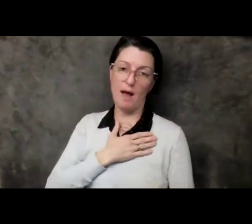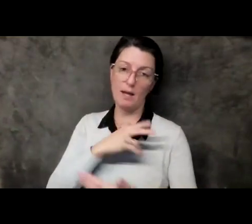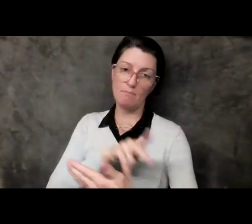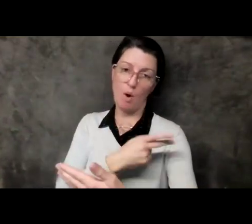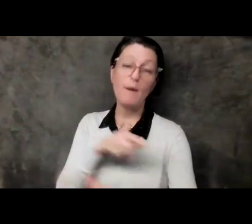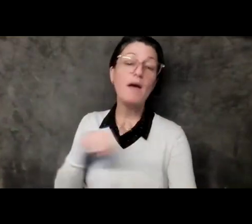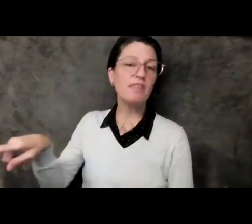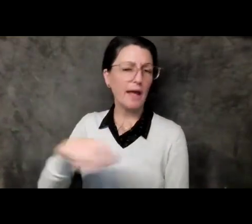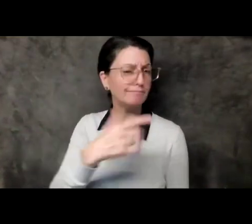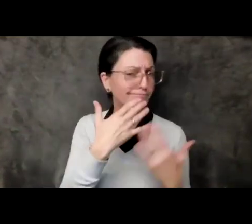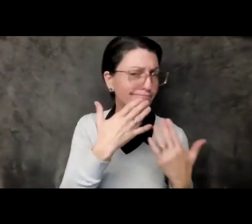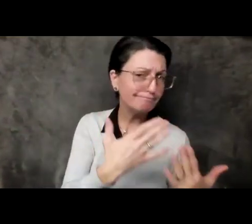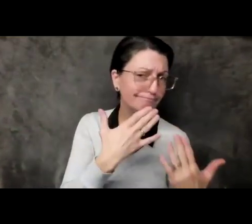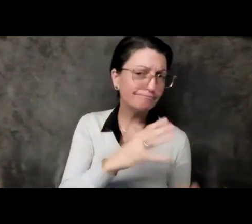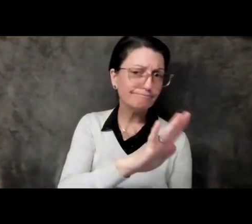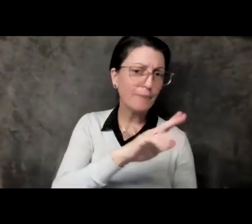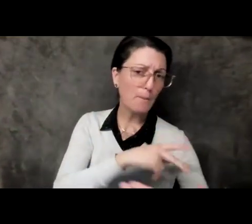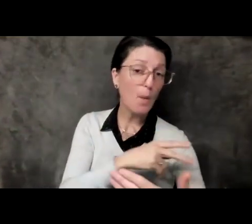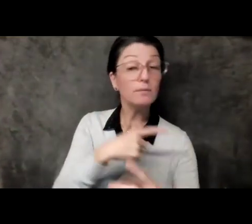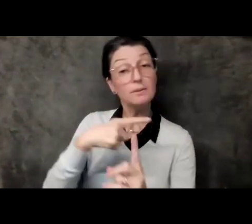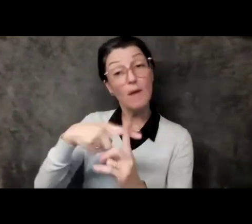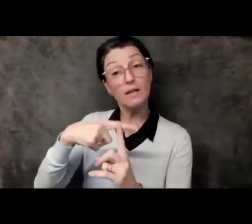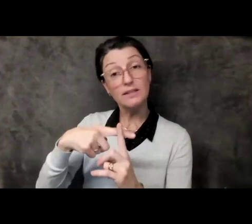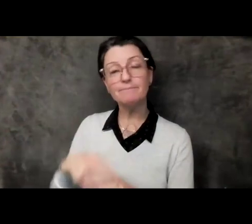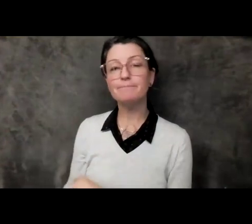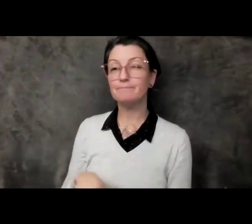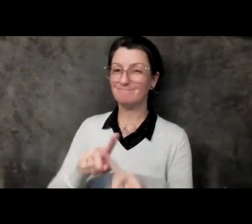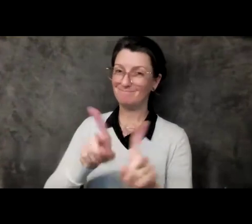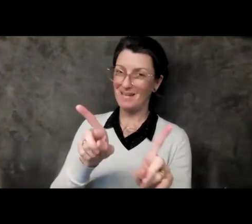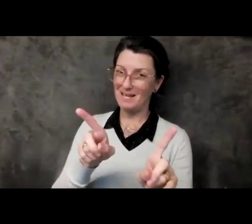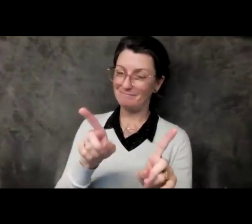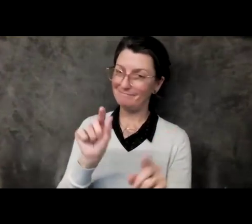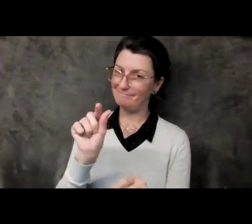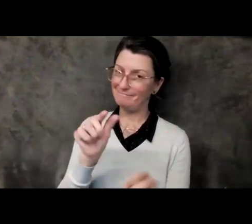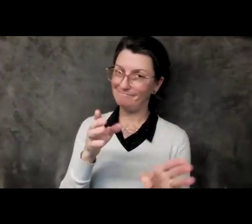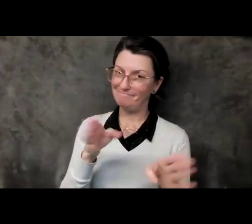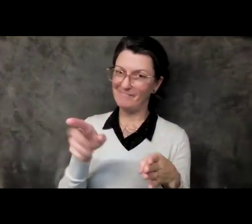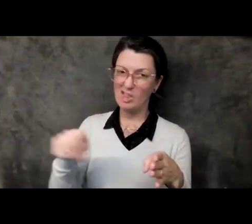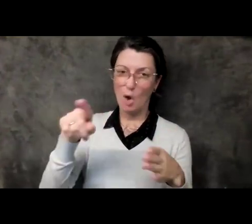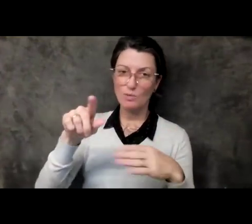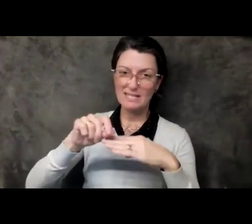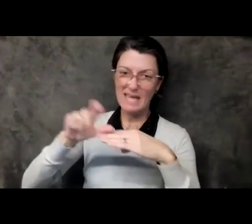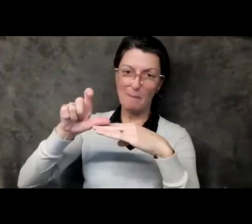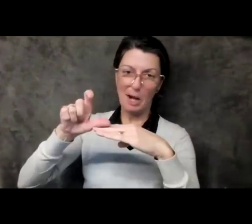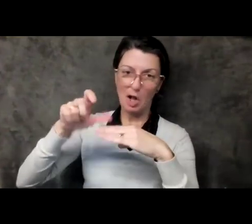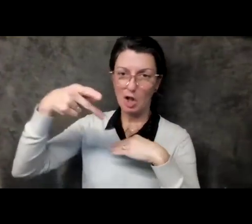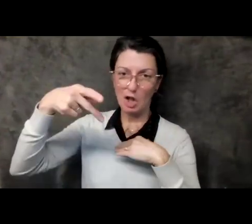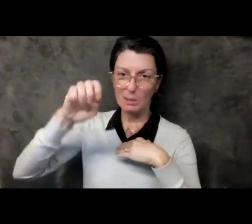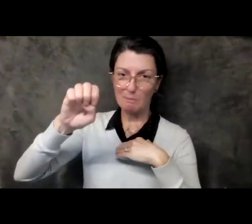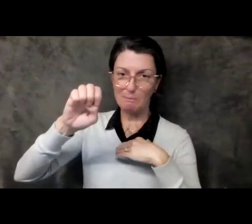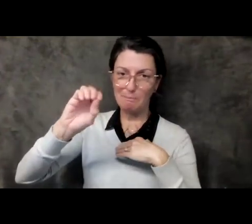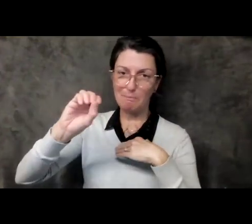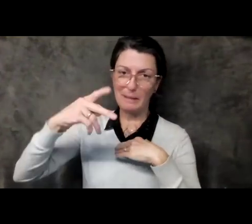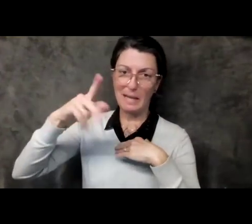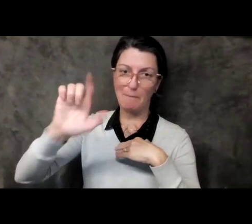me, so there was some positive stuff. But then it shifted to the capital P poets, right? And we were all